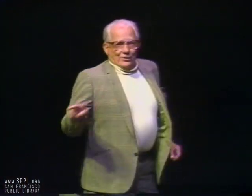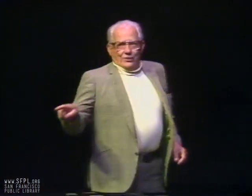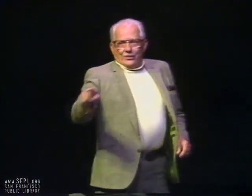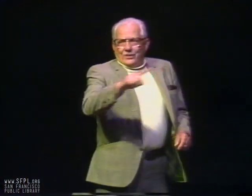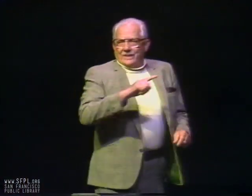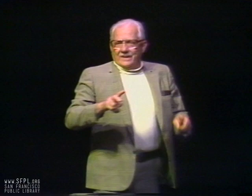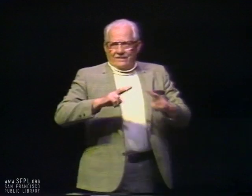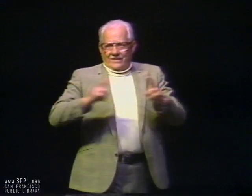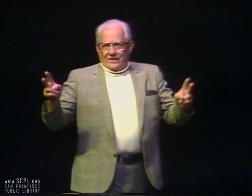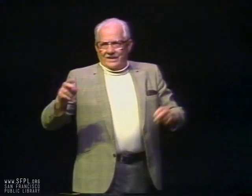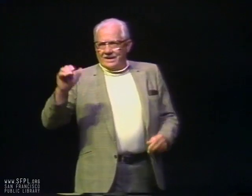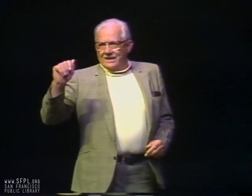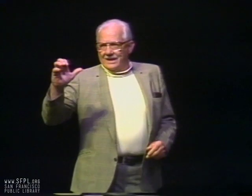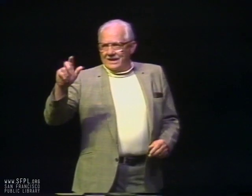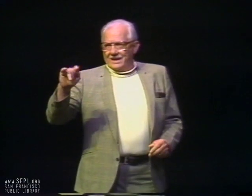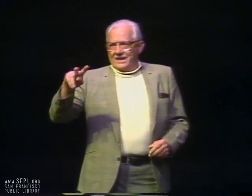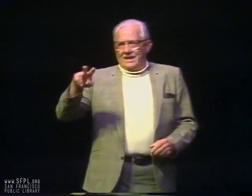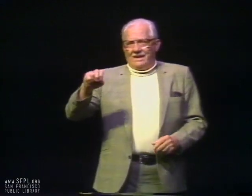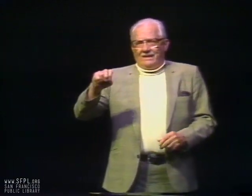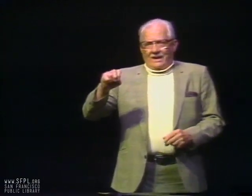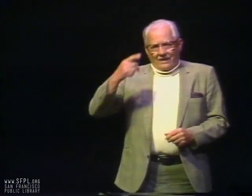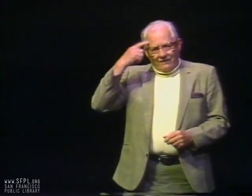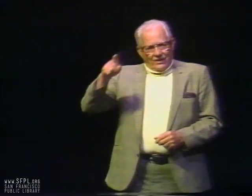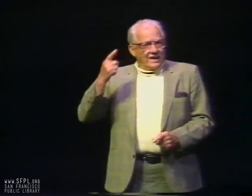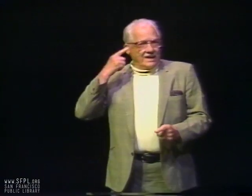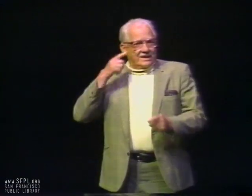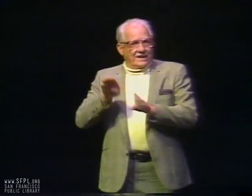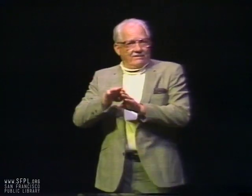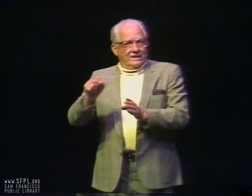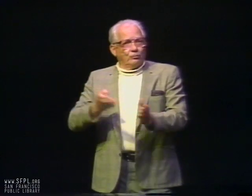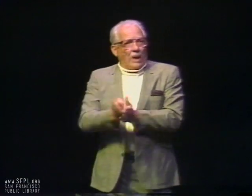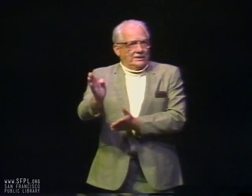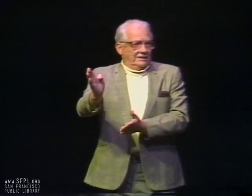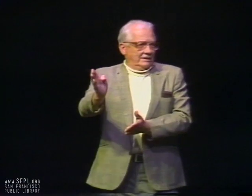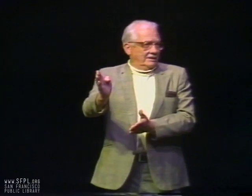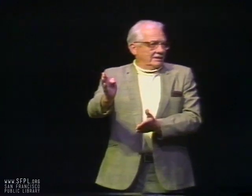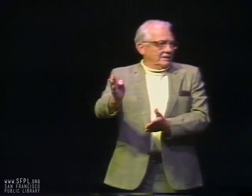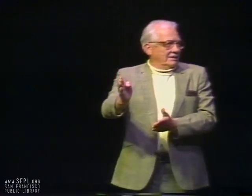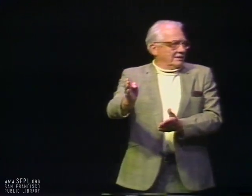Today, you all are very active, fighting for deaf rights.